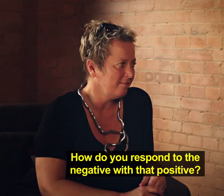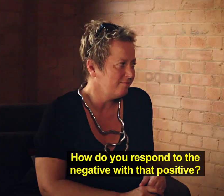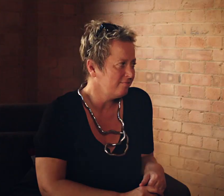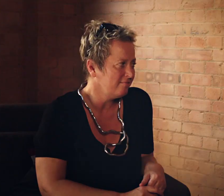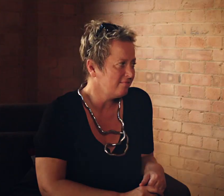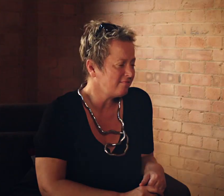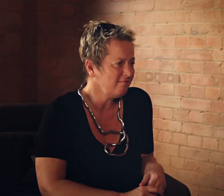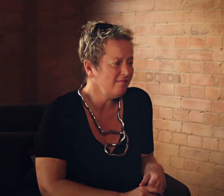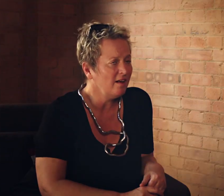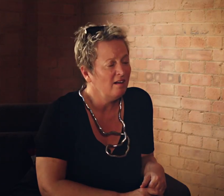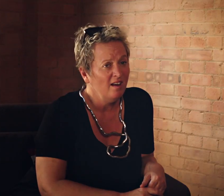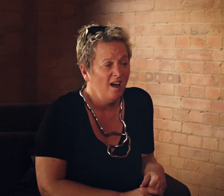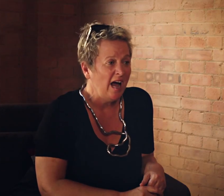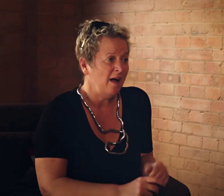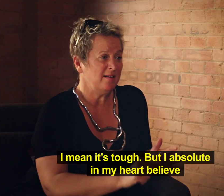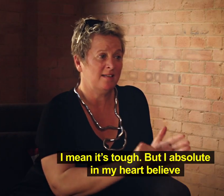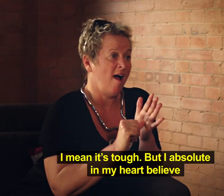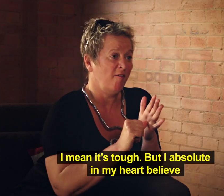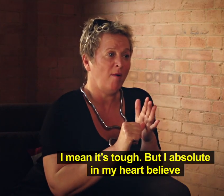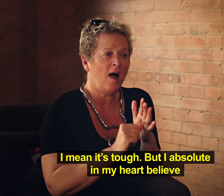positive? I mean, it's tough, but I